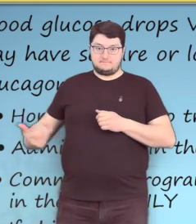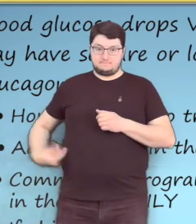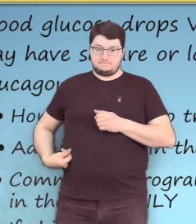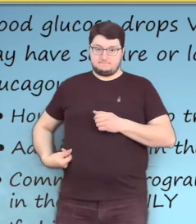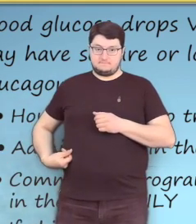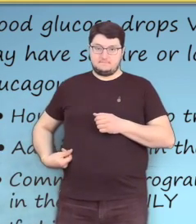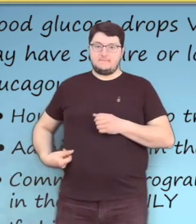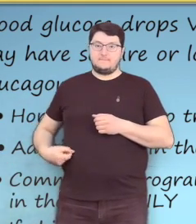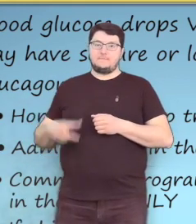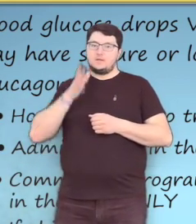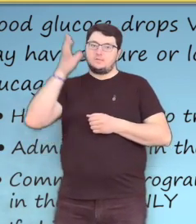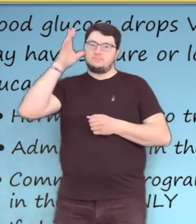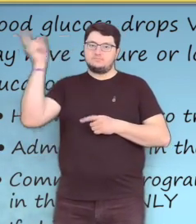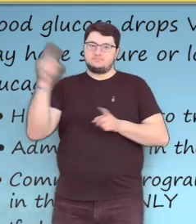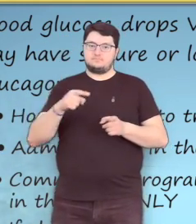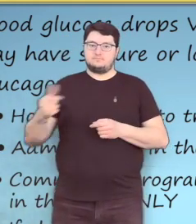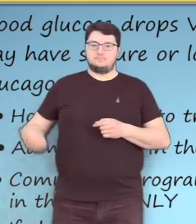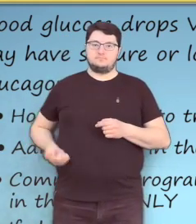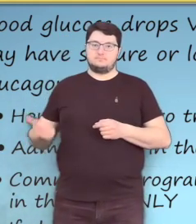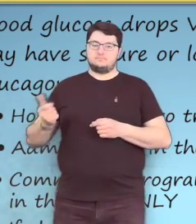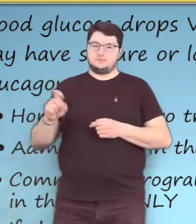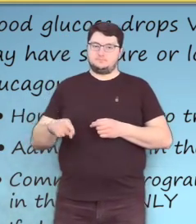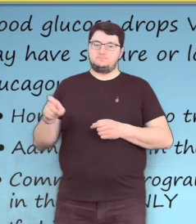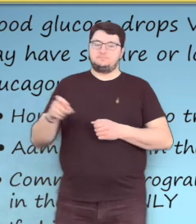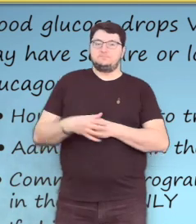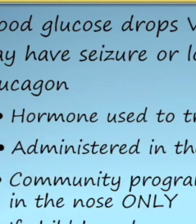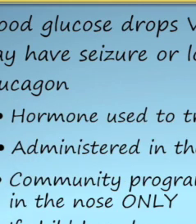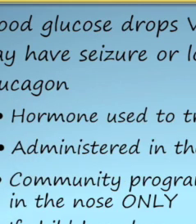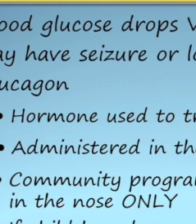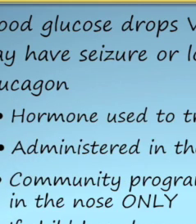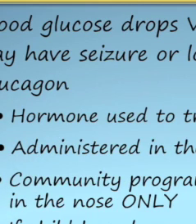injection, it must be administered by the parent.